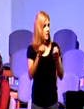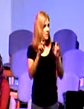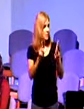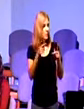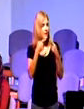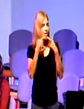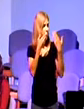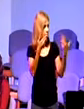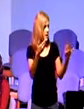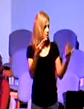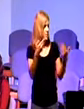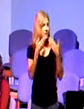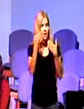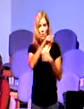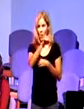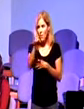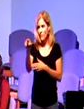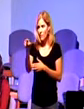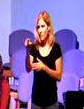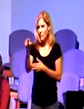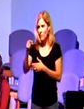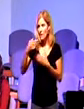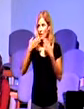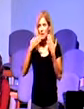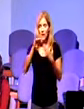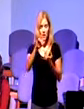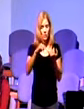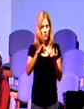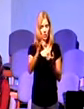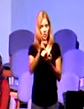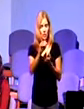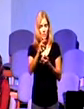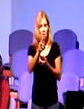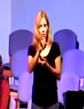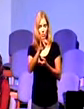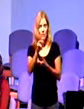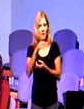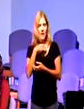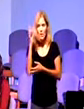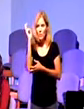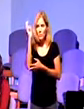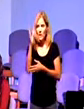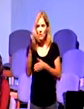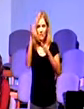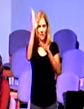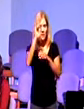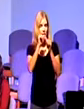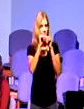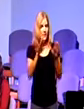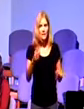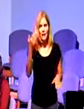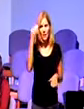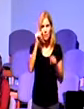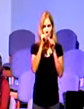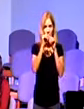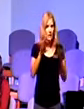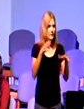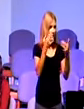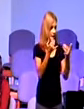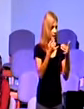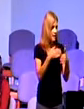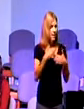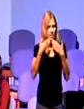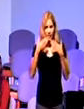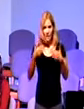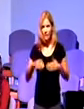say thank you. Thank you to all of you. Thank you, Jim and Jereen. Thank you, pastors. So God bless. I know you're going to be blessed by her testimony today.